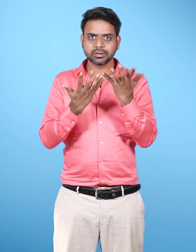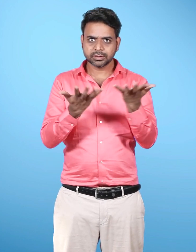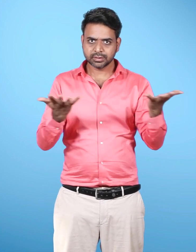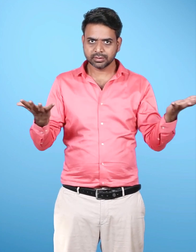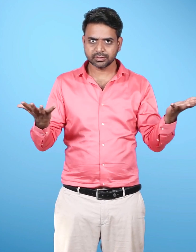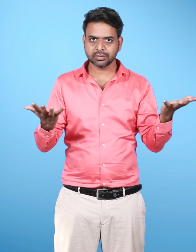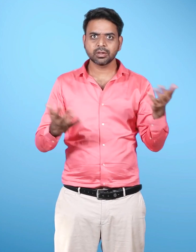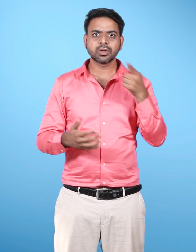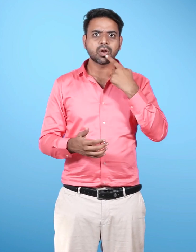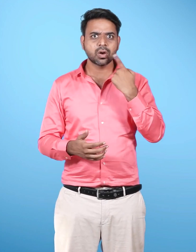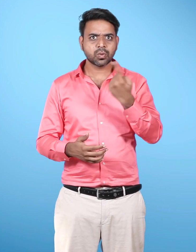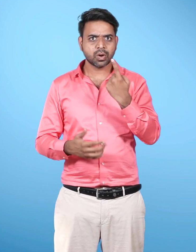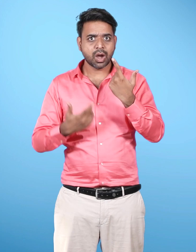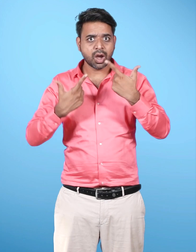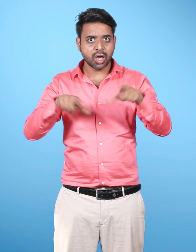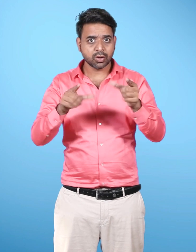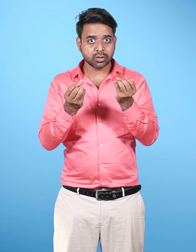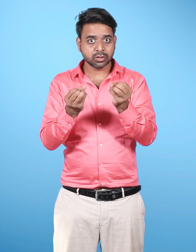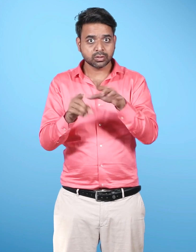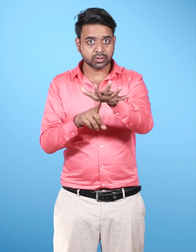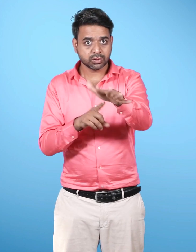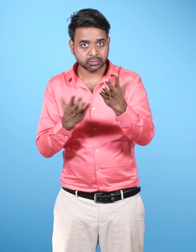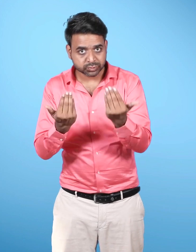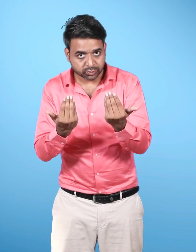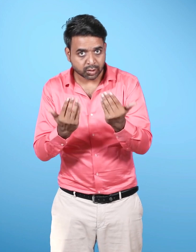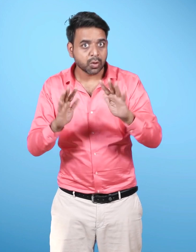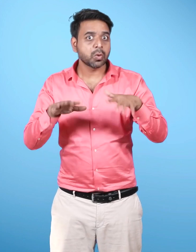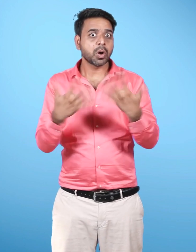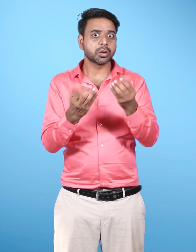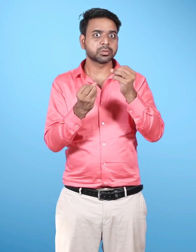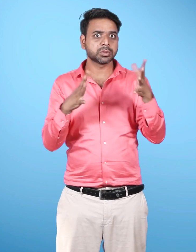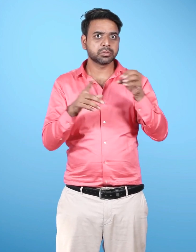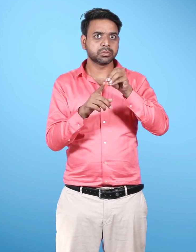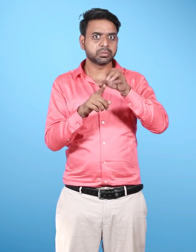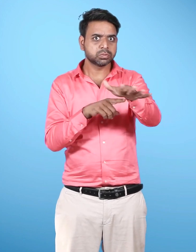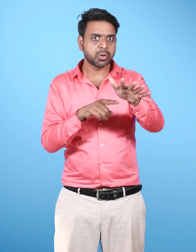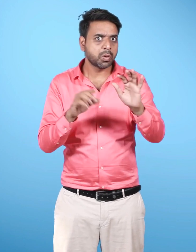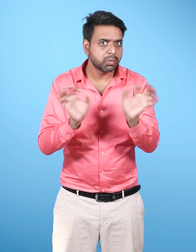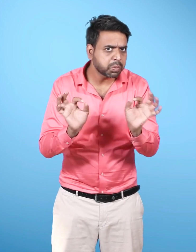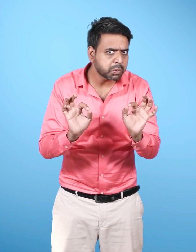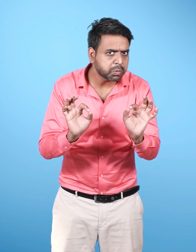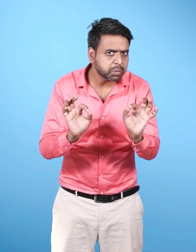name the materials that are conductors of electricity and also those which are insulators.